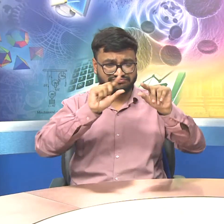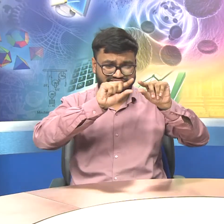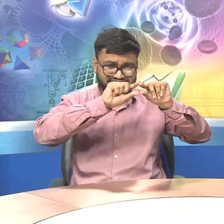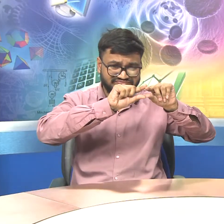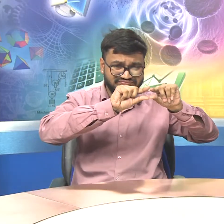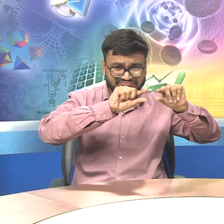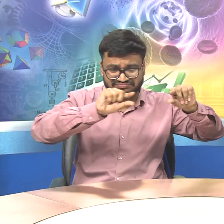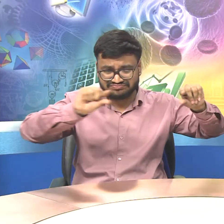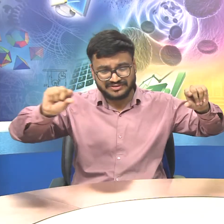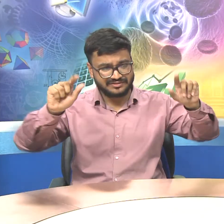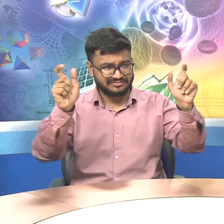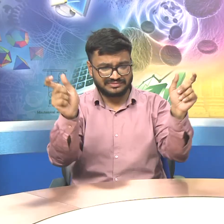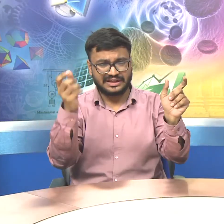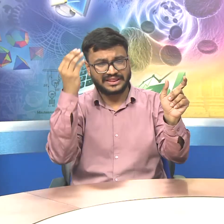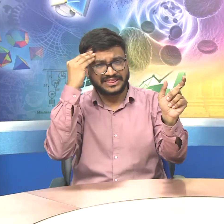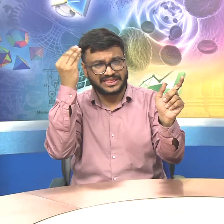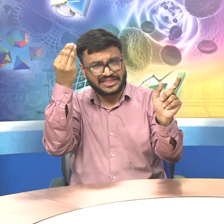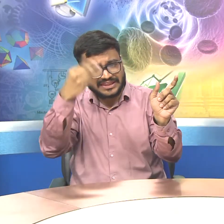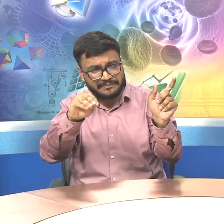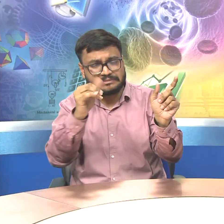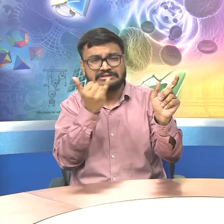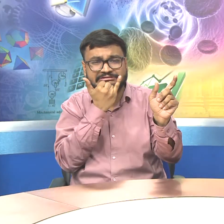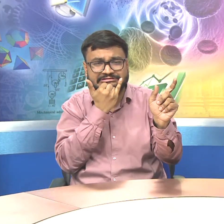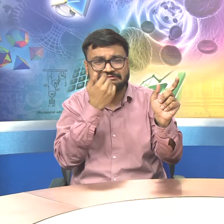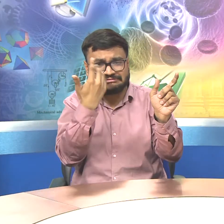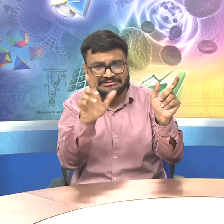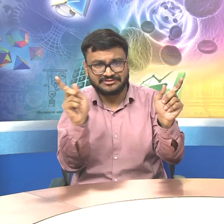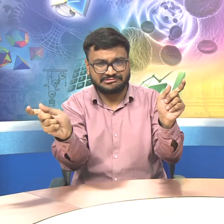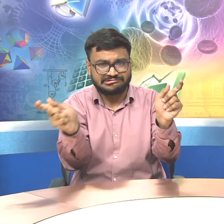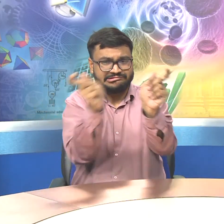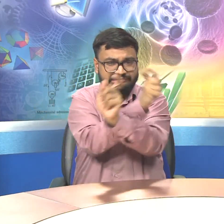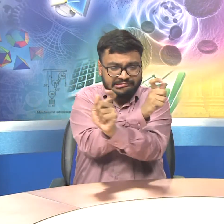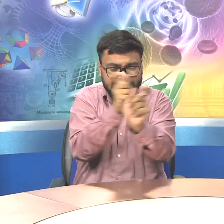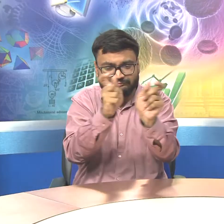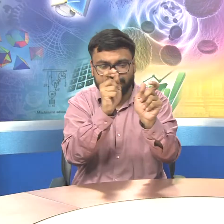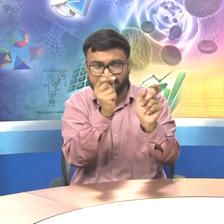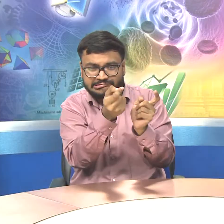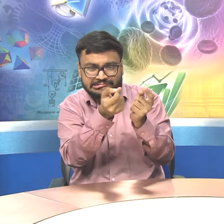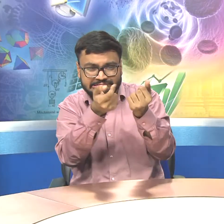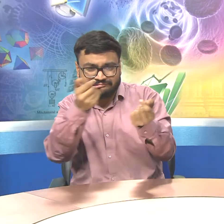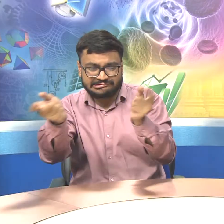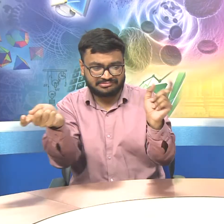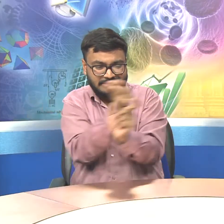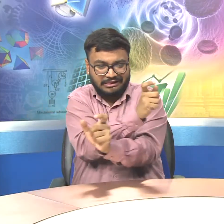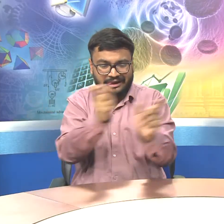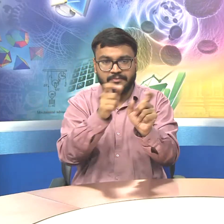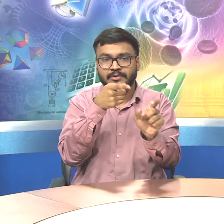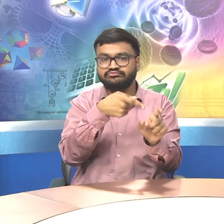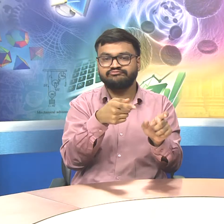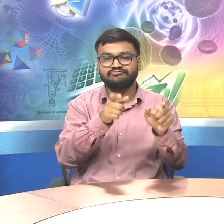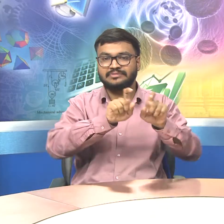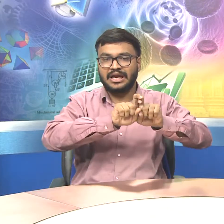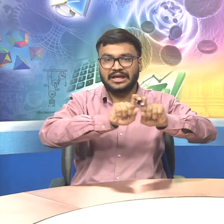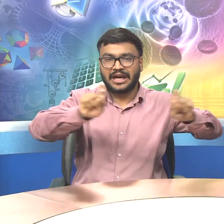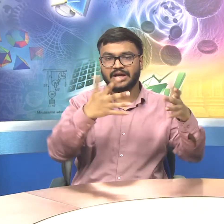When the word order is wrong or the grammar rules are broken, it leads to